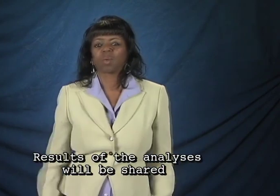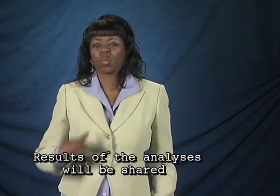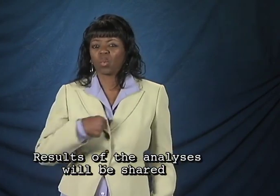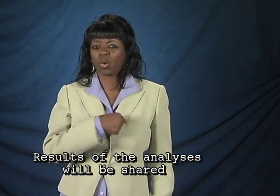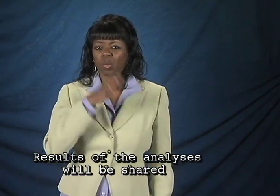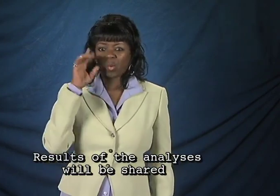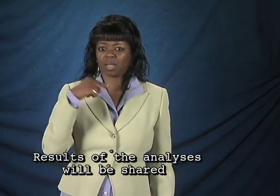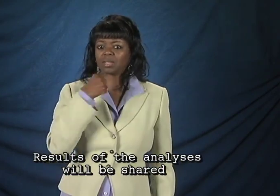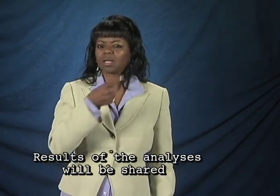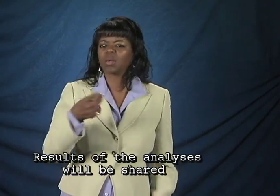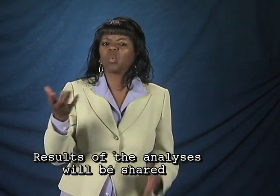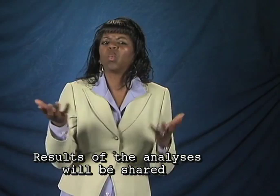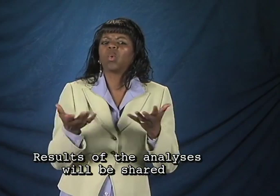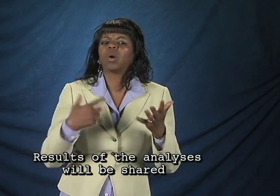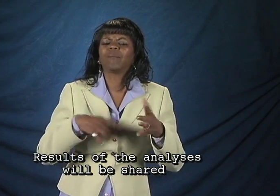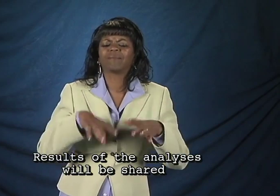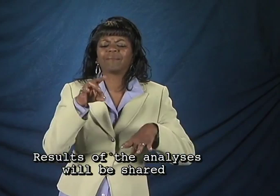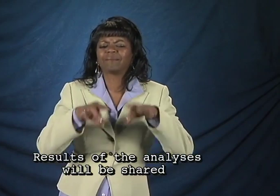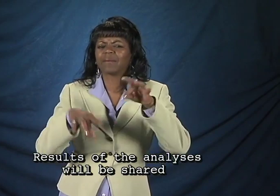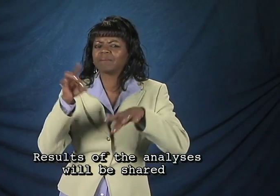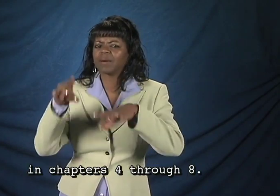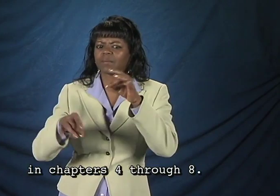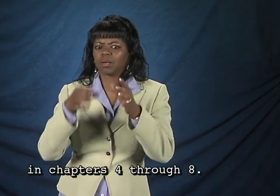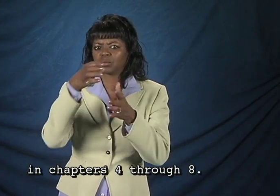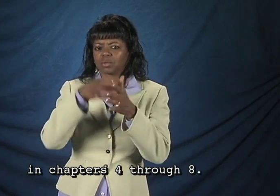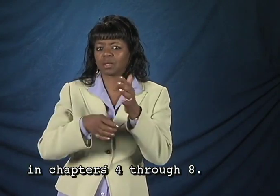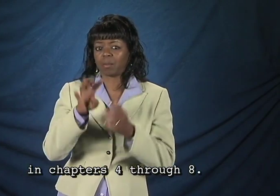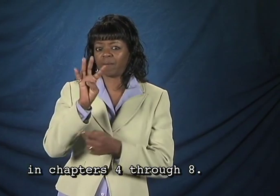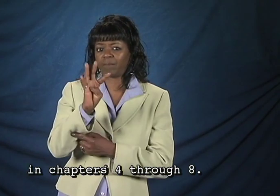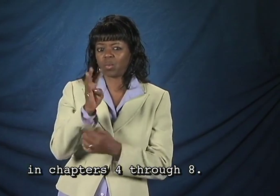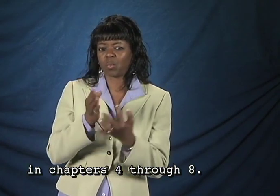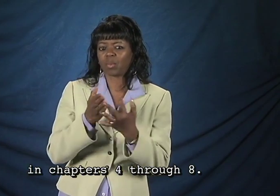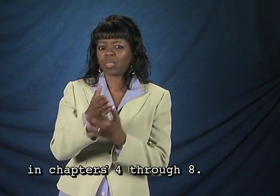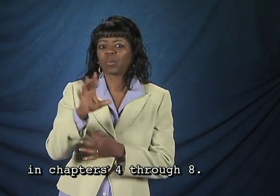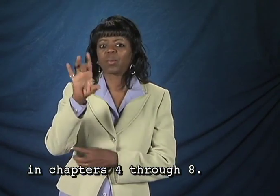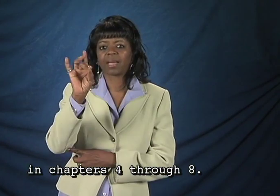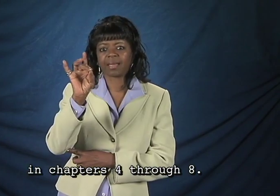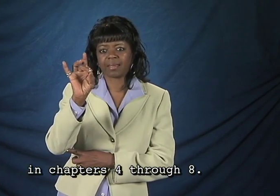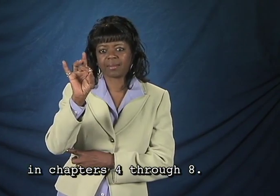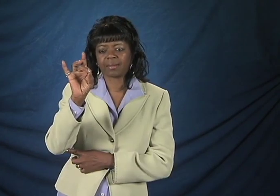Results of the analyses will be shared in chapters 4 through 8.